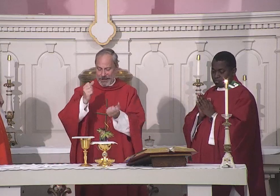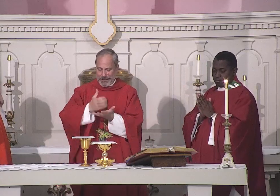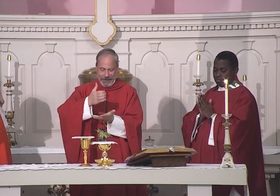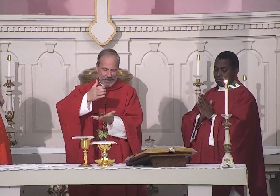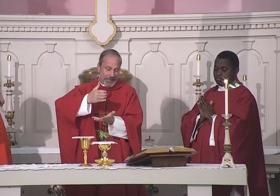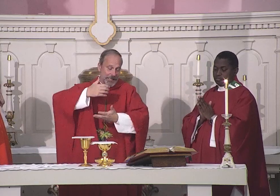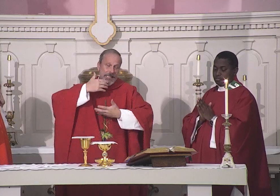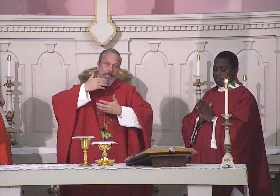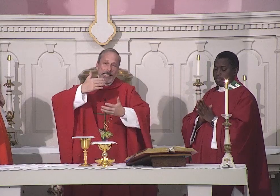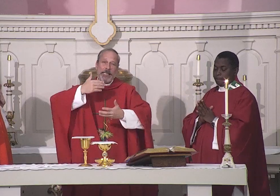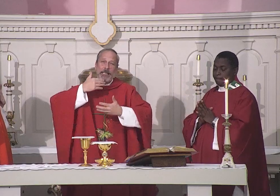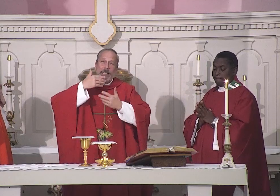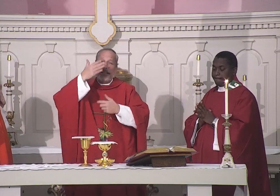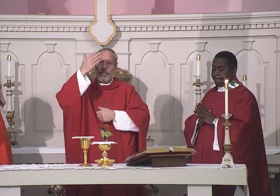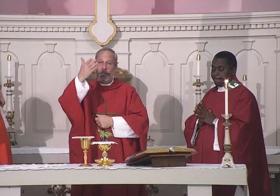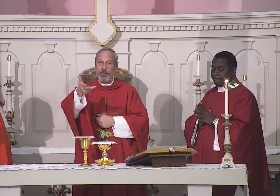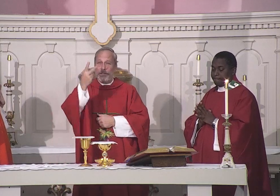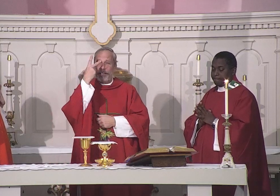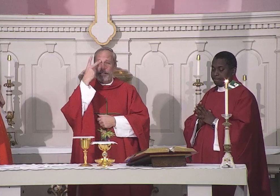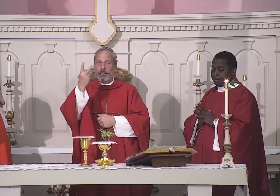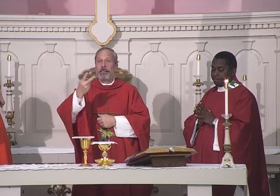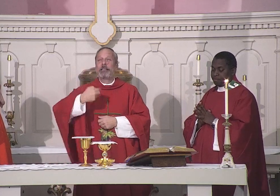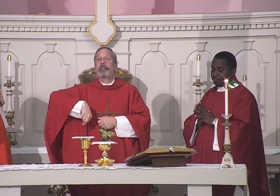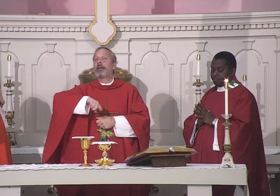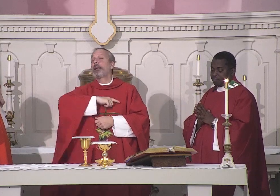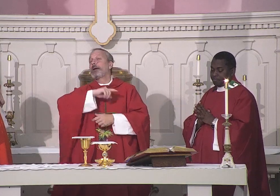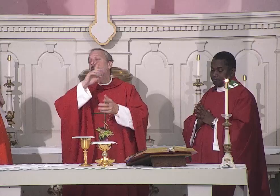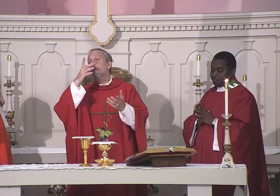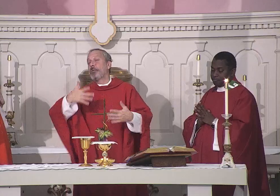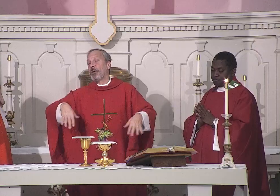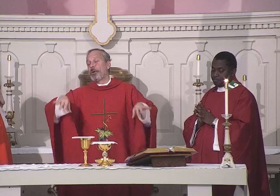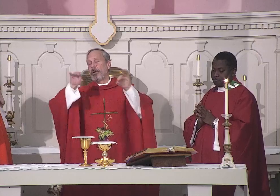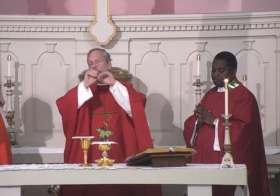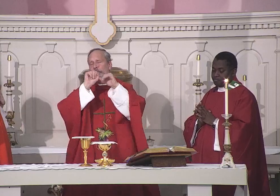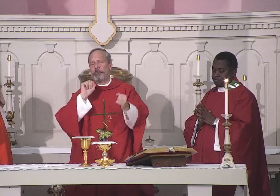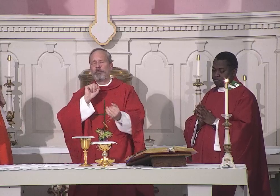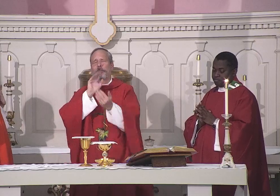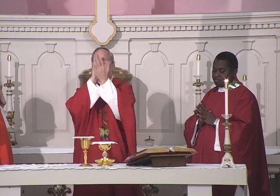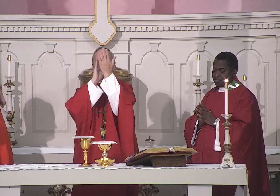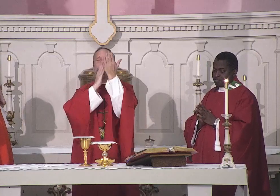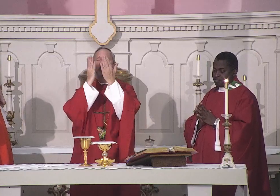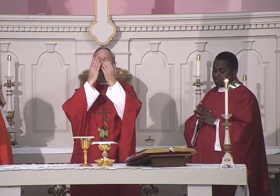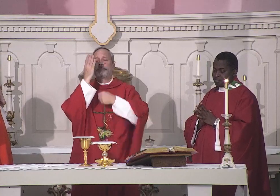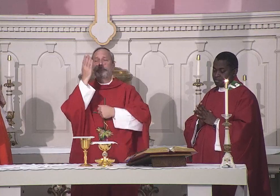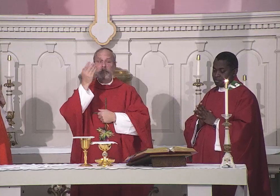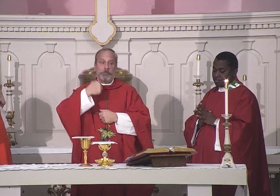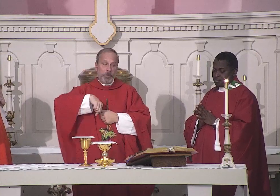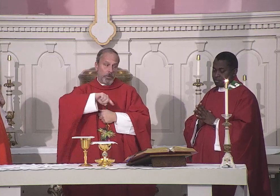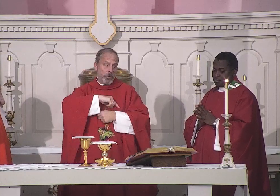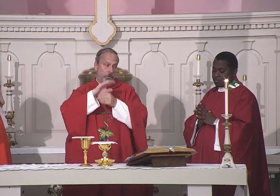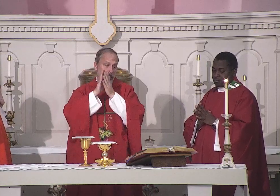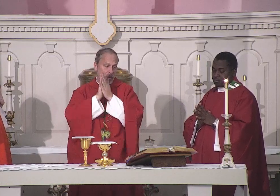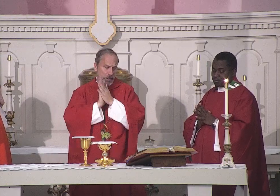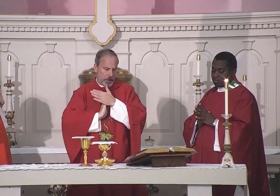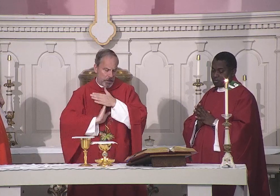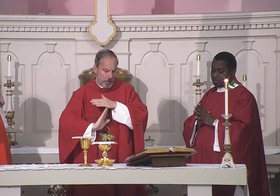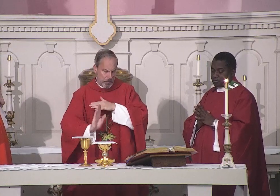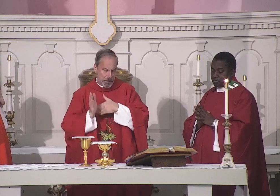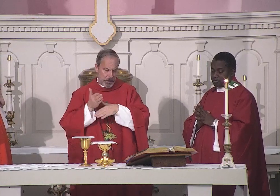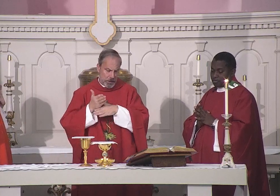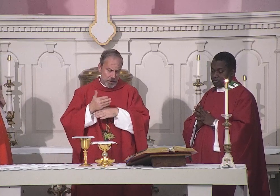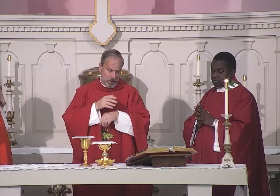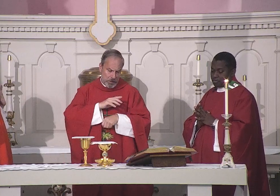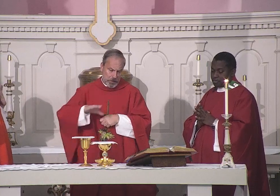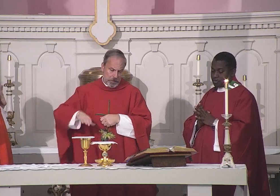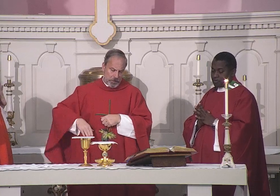of life and the chalice of salvation, giving thanks that you have held us worthy to be in your presence